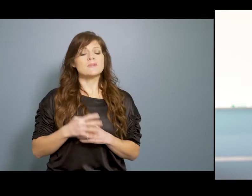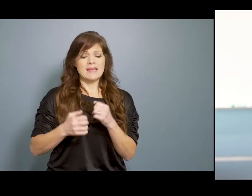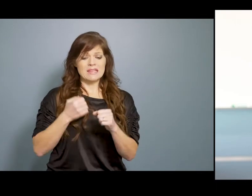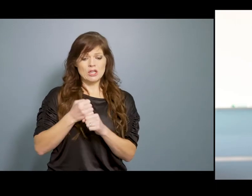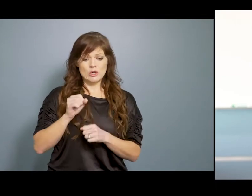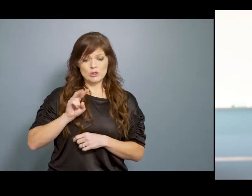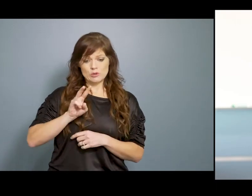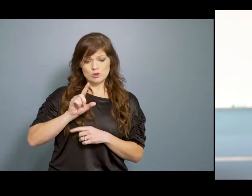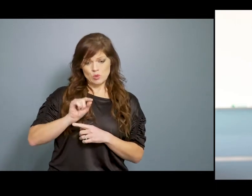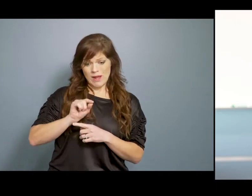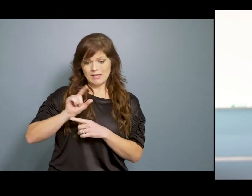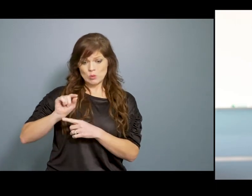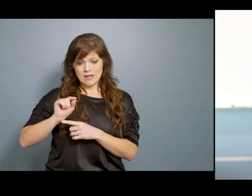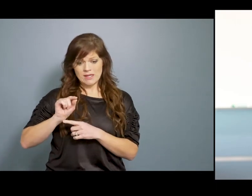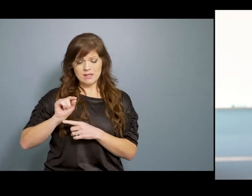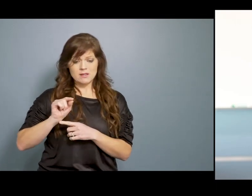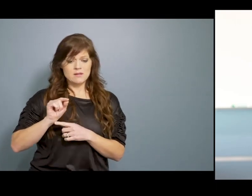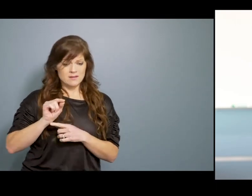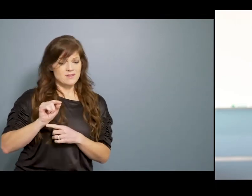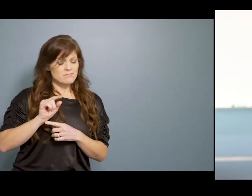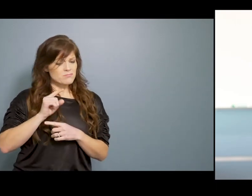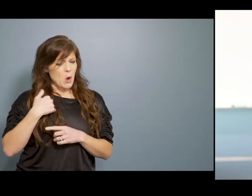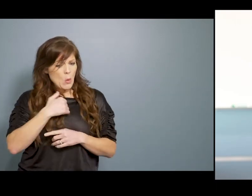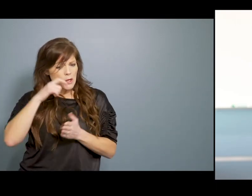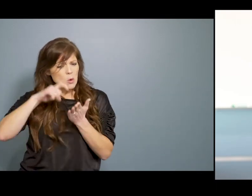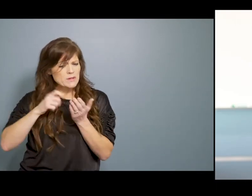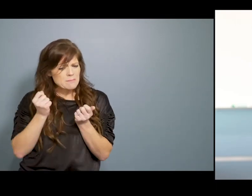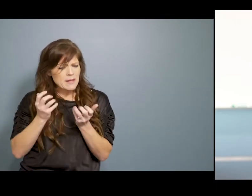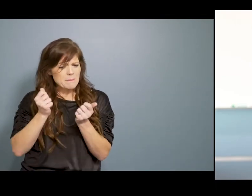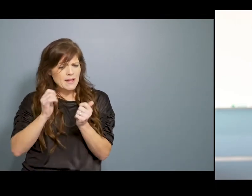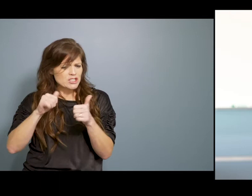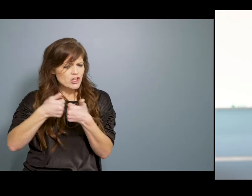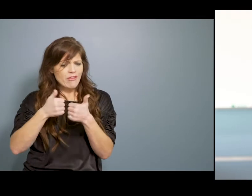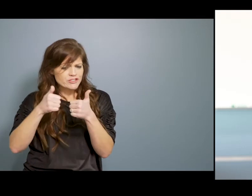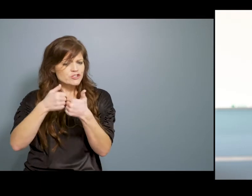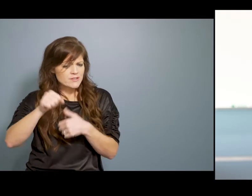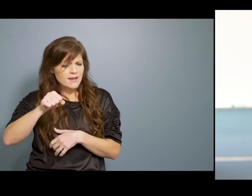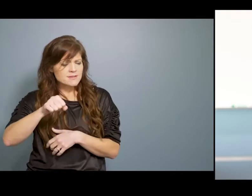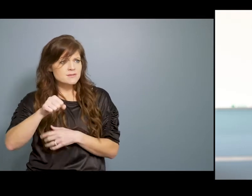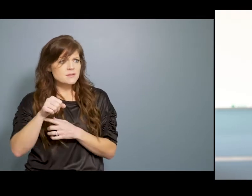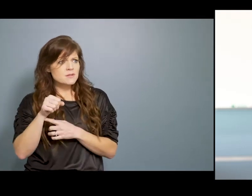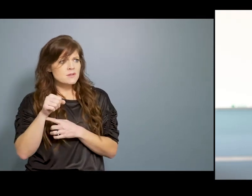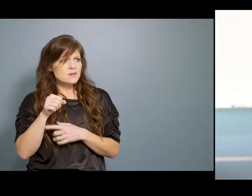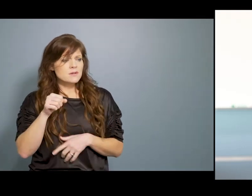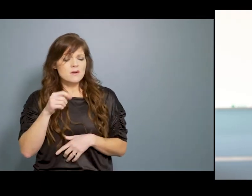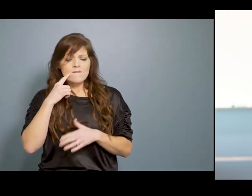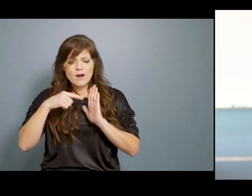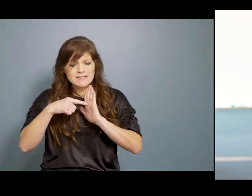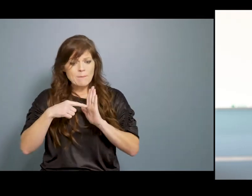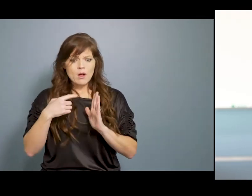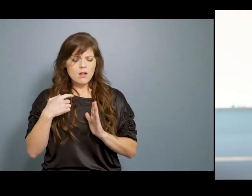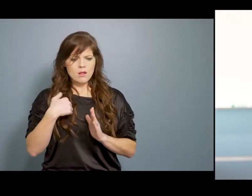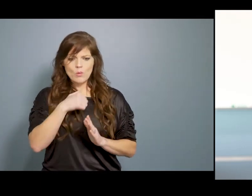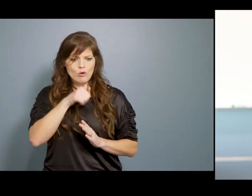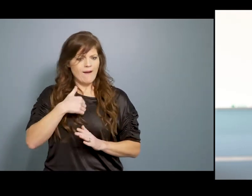2020 has also brought us some challenges at Staff Senate. Currently, we're void of any officer positions, so we are